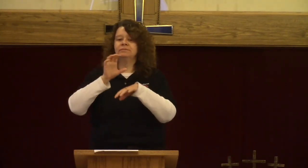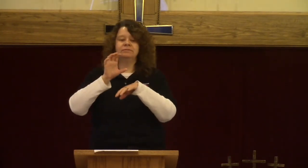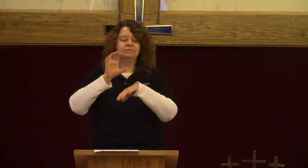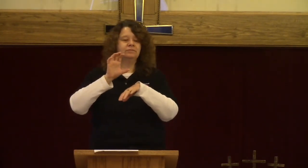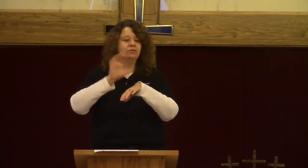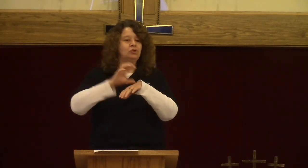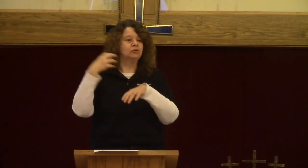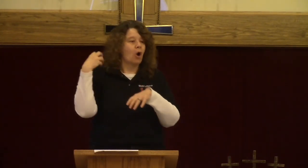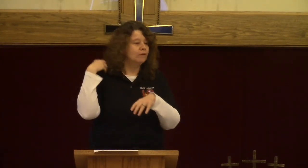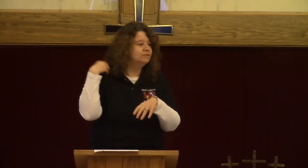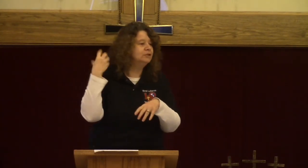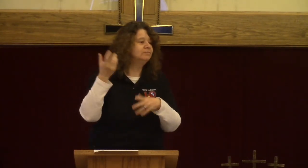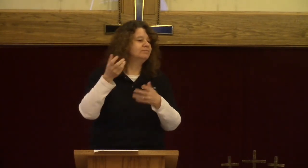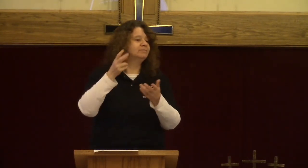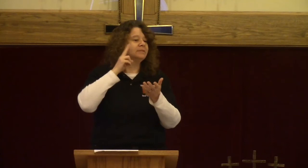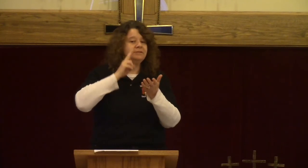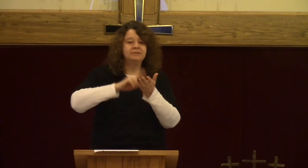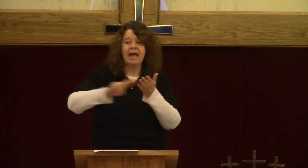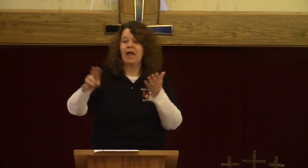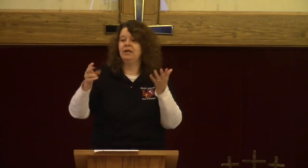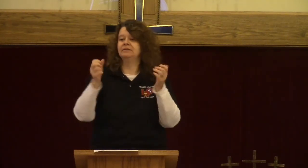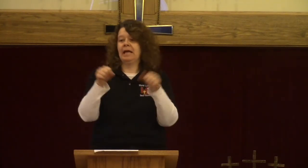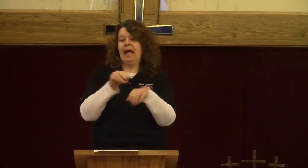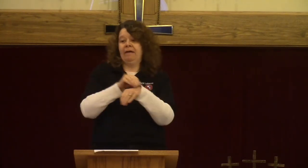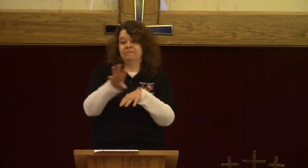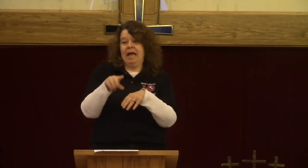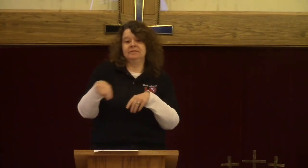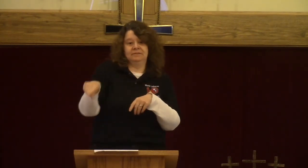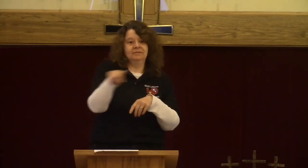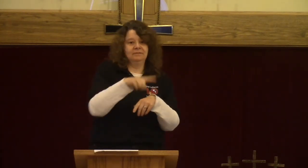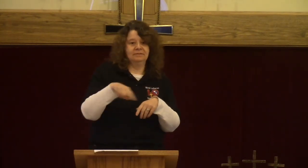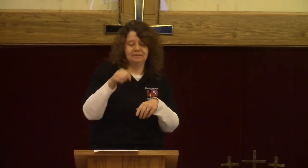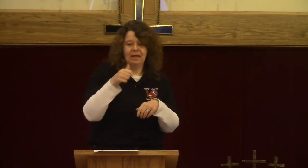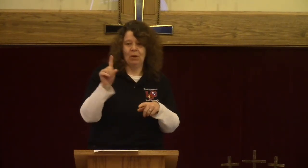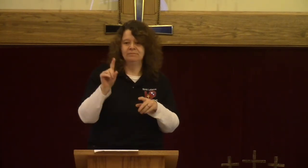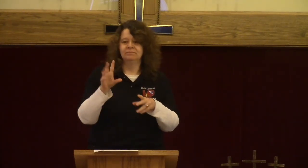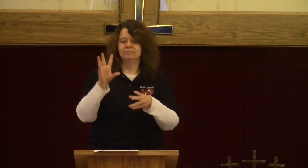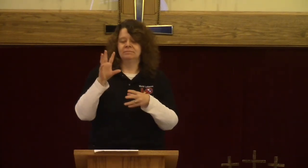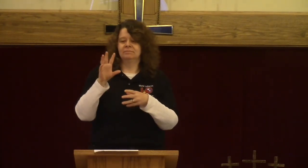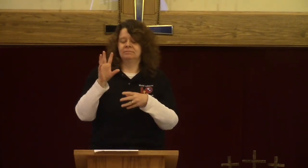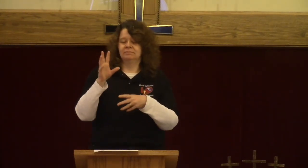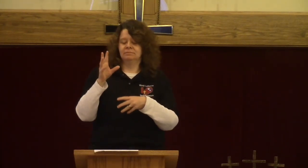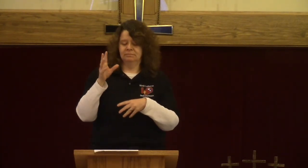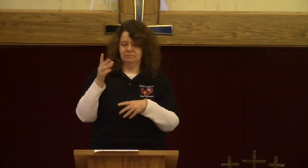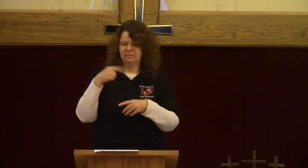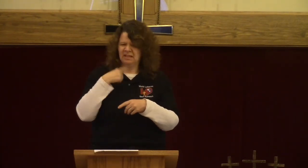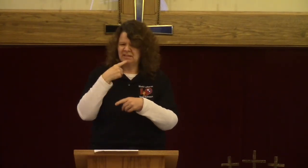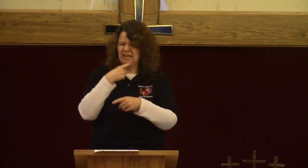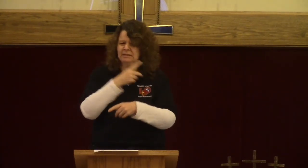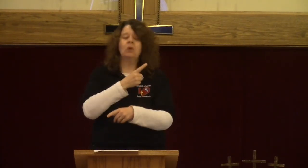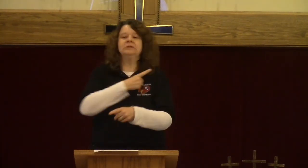deaconesses, deacons, church officers, and it can happen,